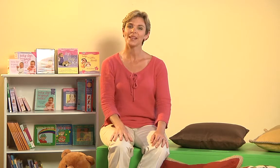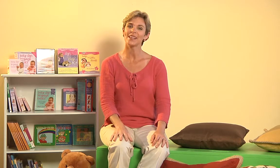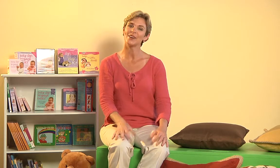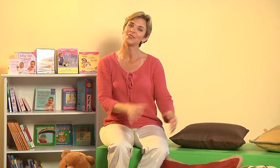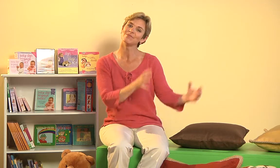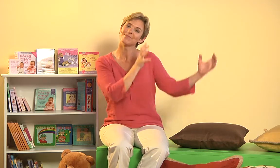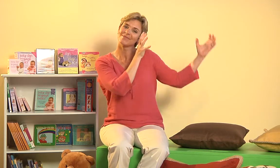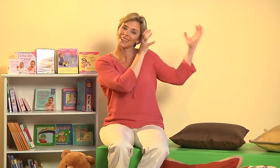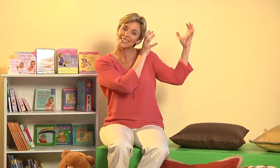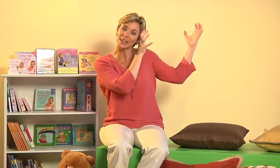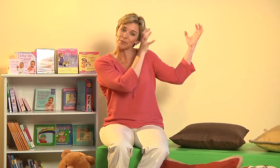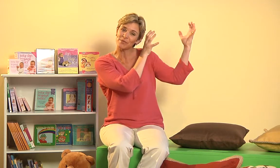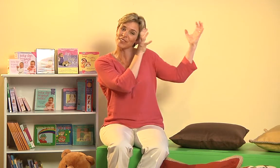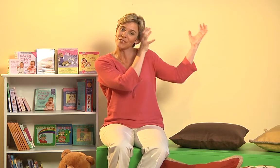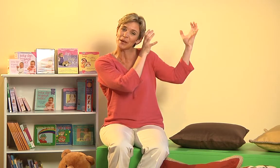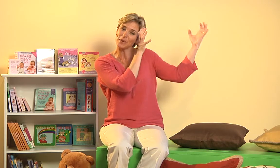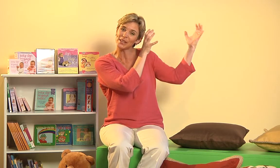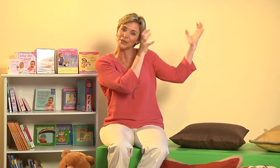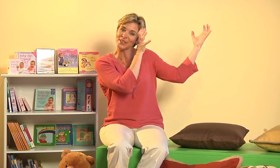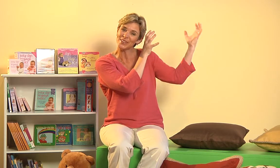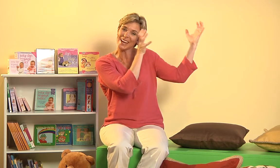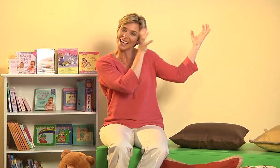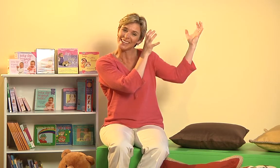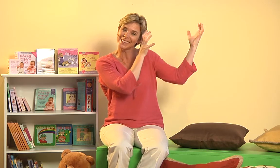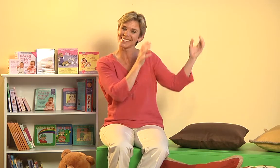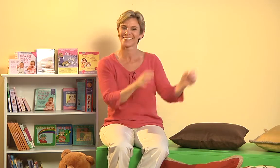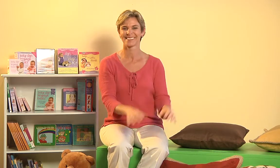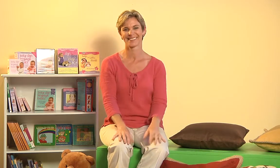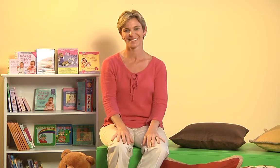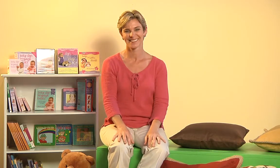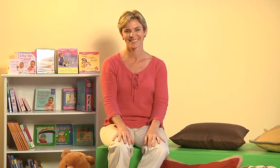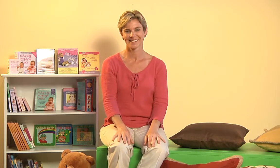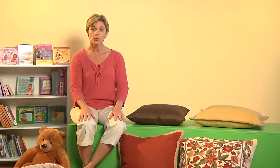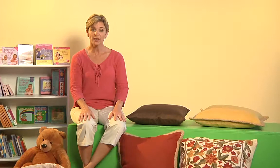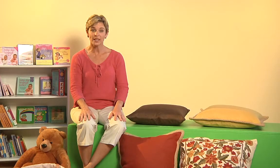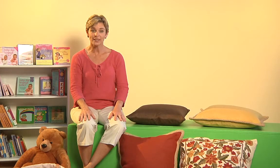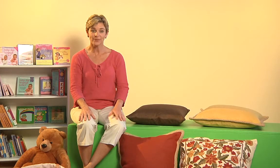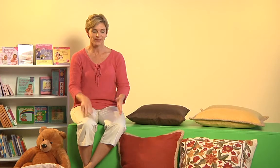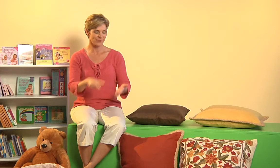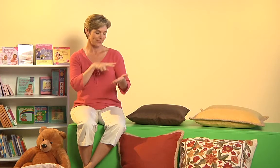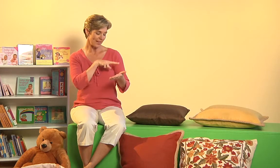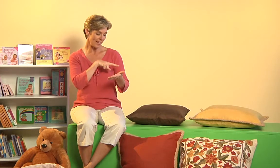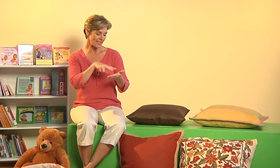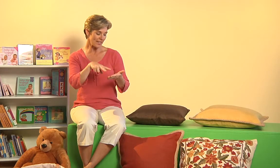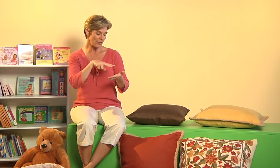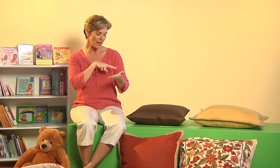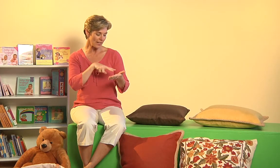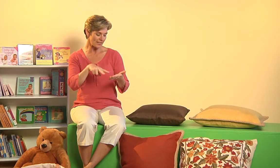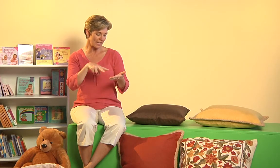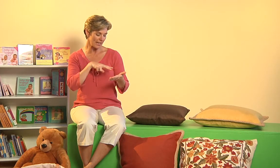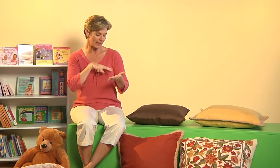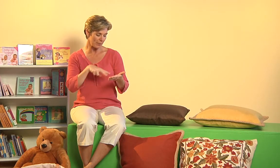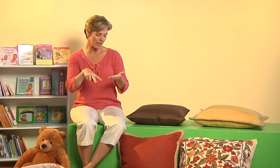Pillow. It's like you're fluffing a pillow near your head. Read. It's like your eyes scanning the